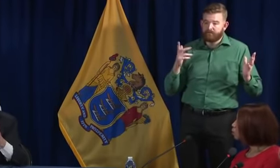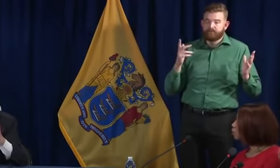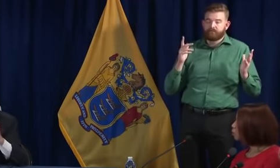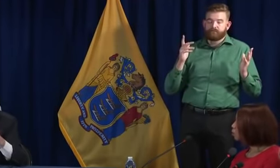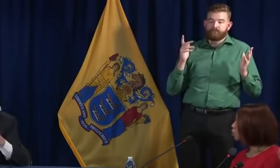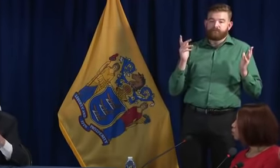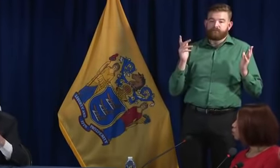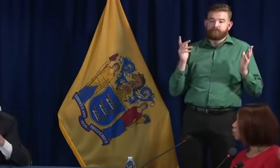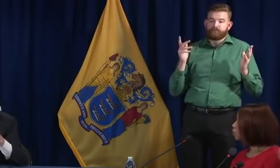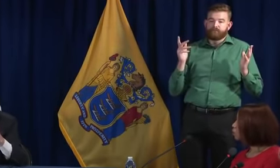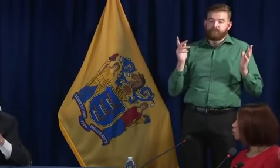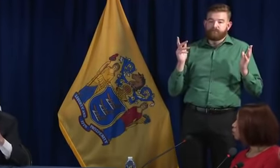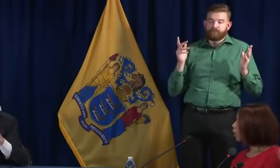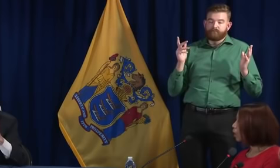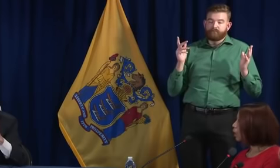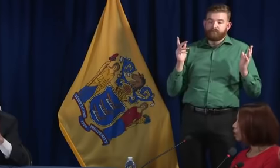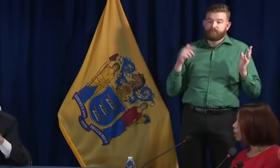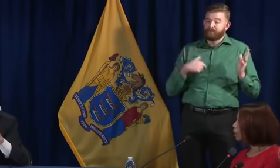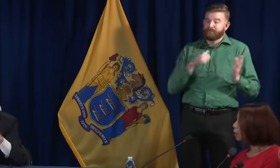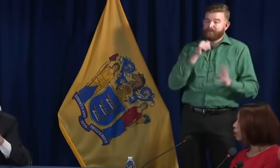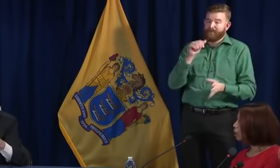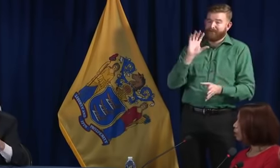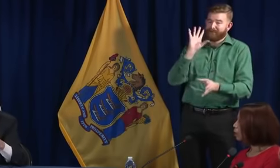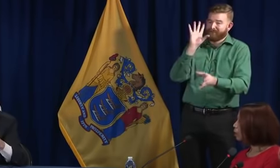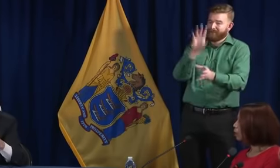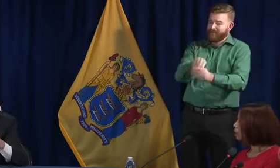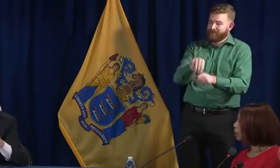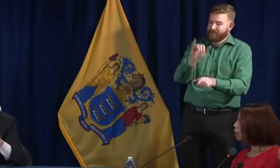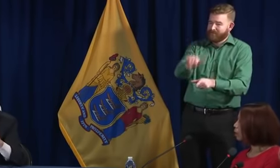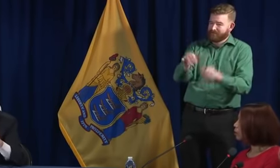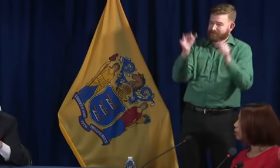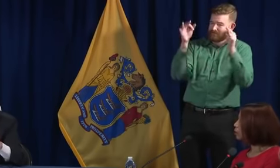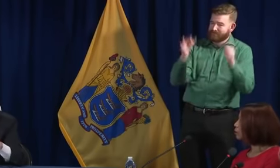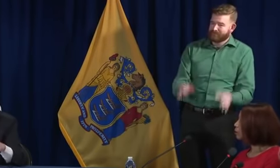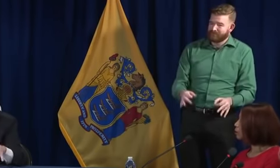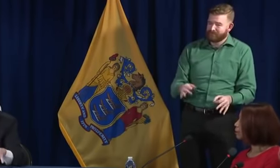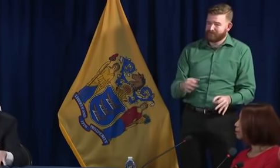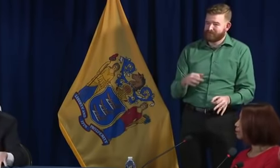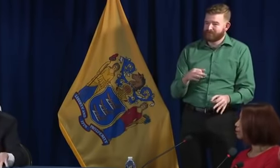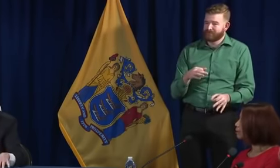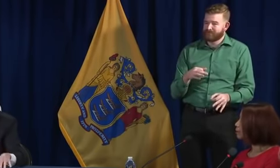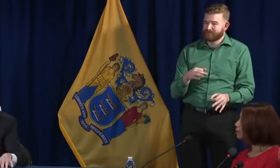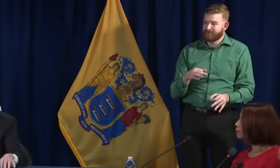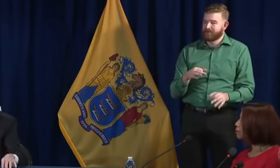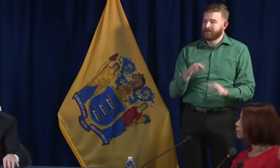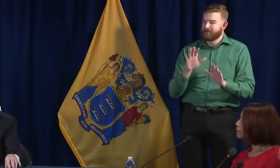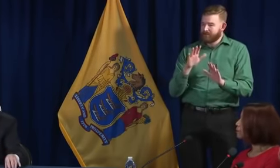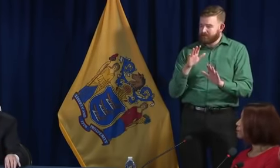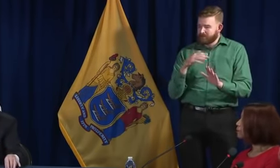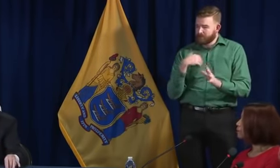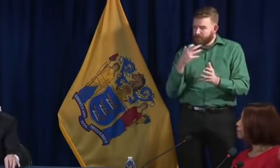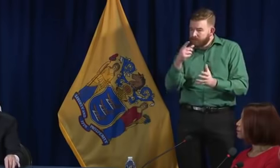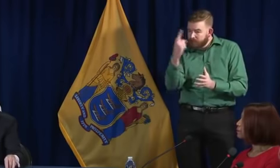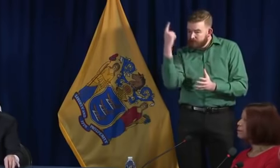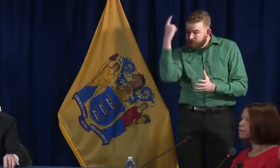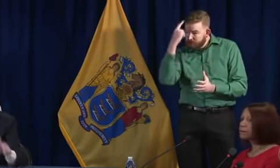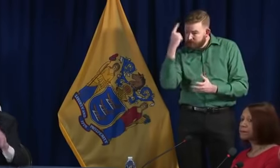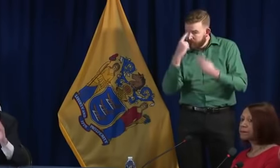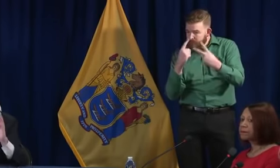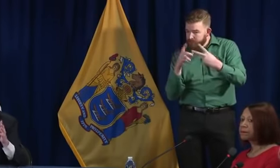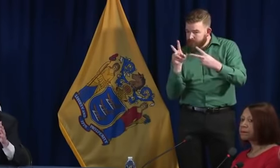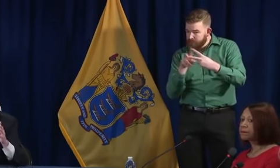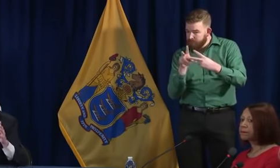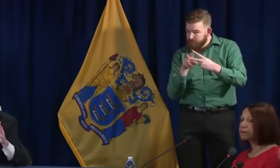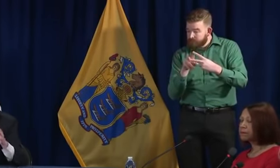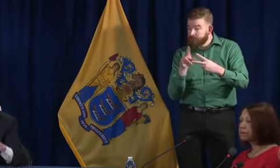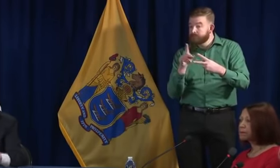visibility into it, but I did ask that two things be considered. And I know I spoke to one of them, which is that they be live streamed, and please